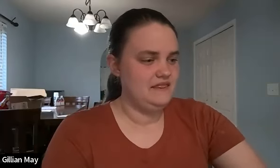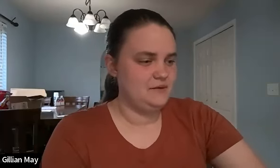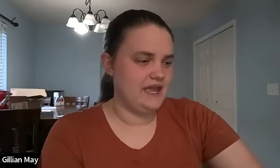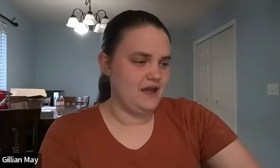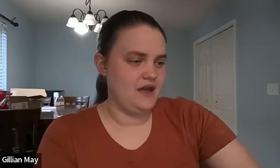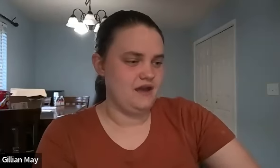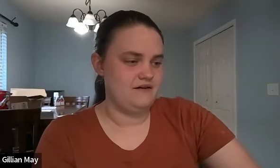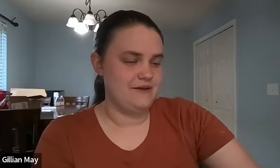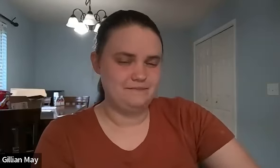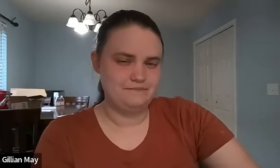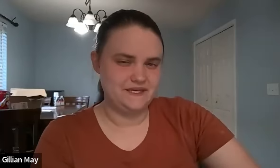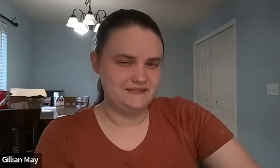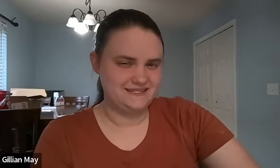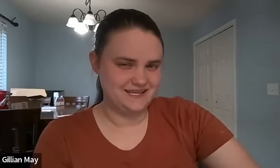Then we have pizza.